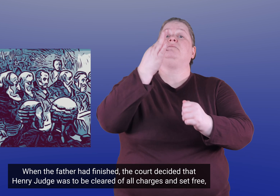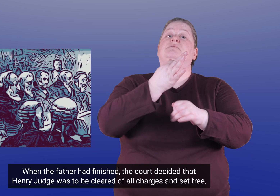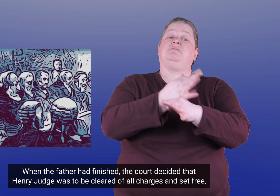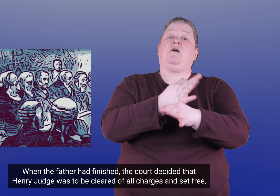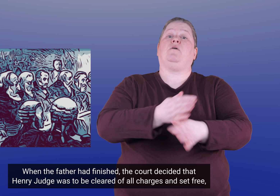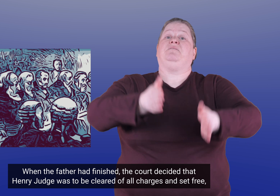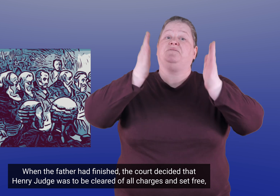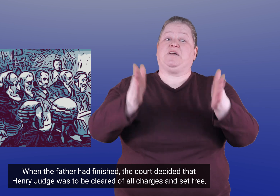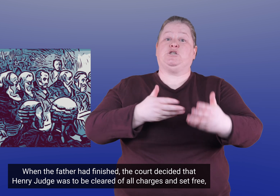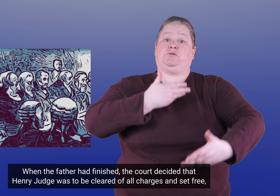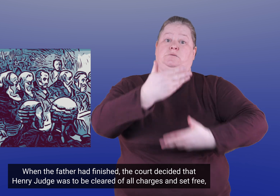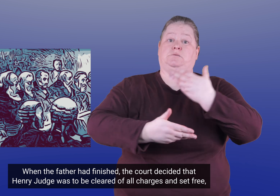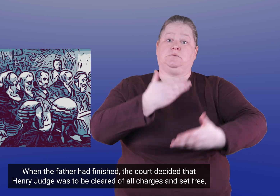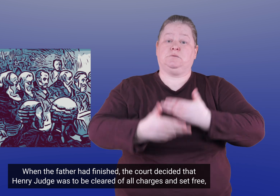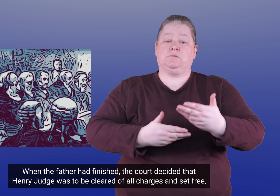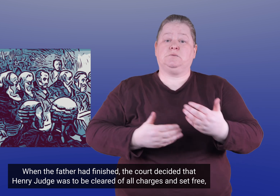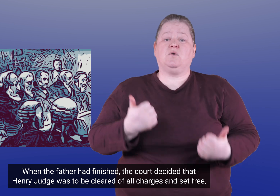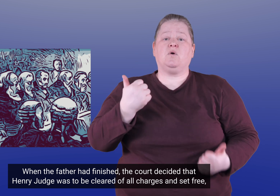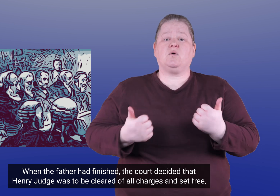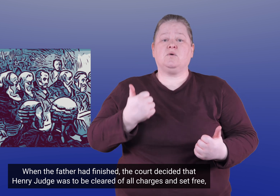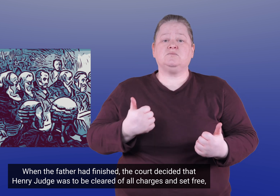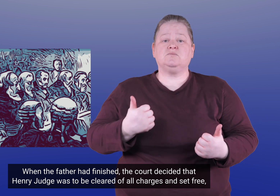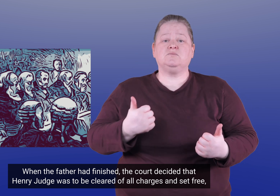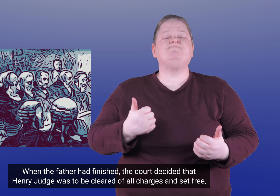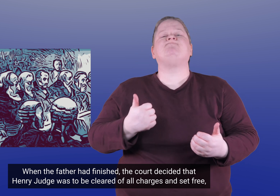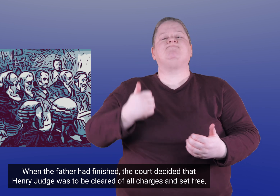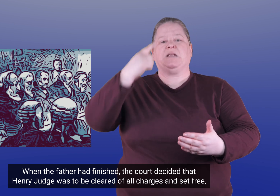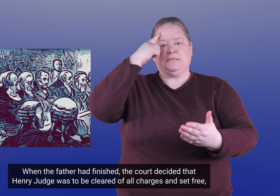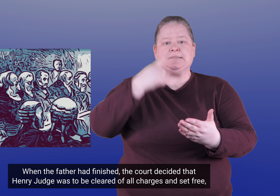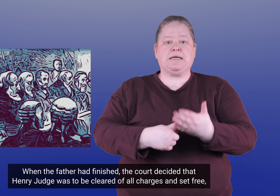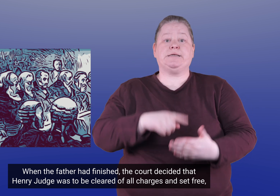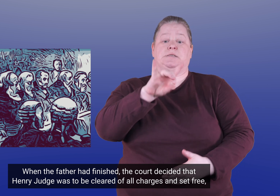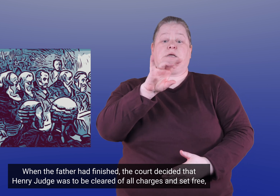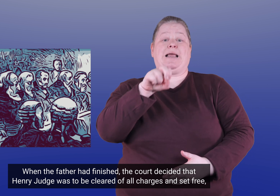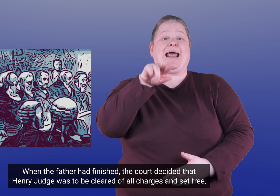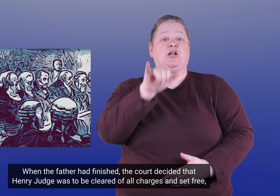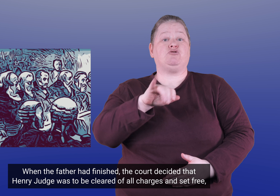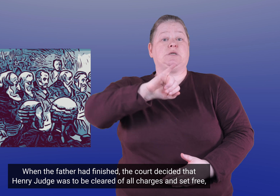When the father had finished, the court decided that Henry Judge was to be cleared of all charges and set free.